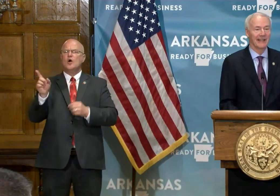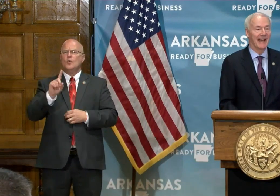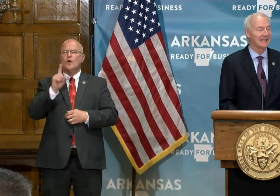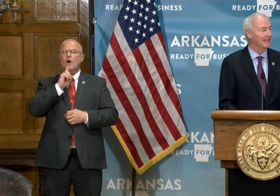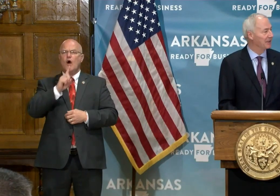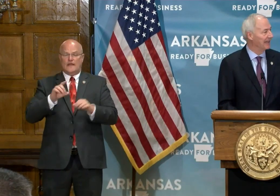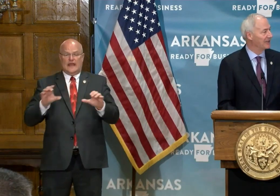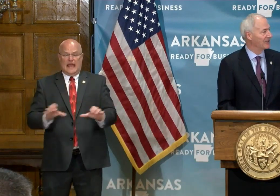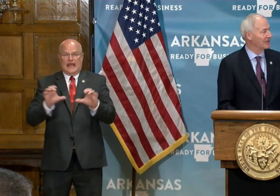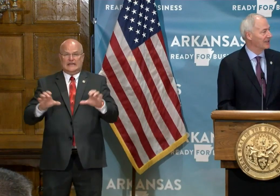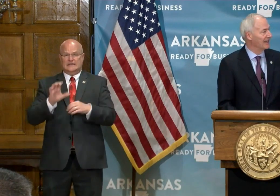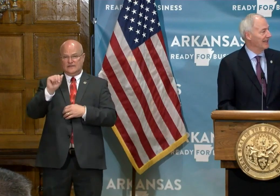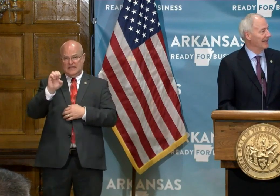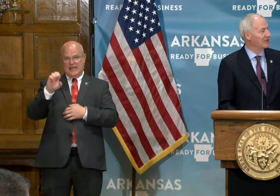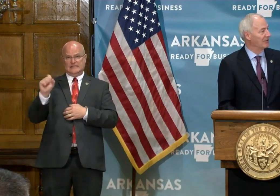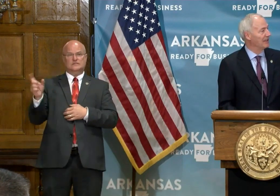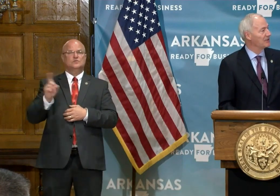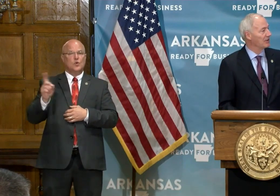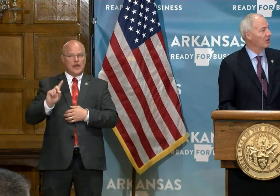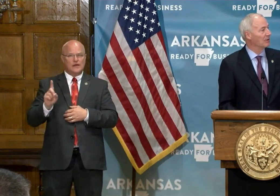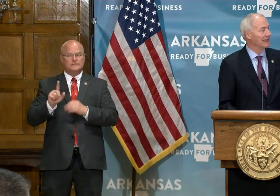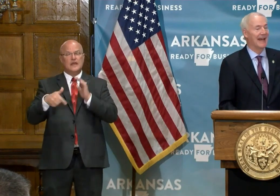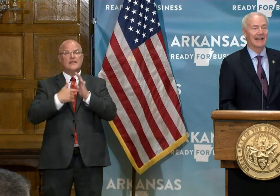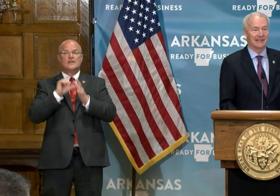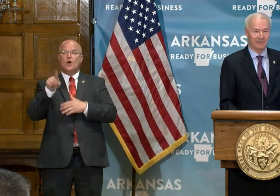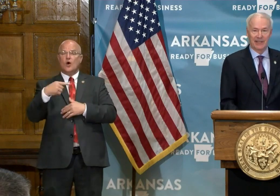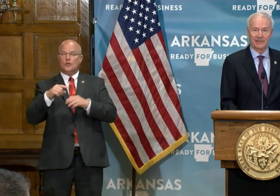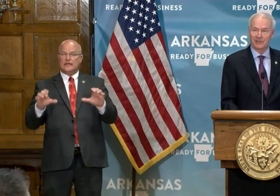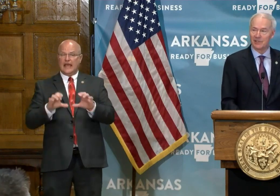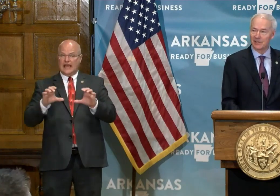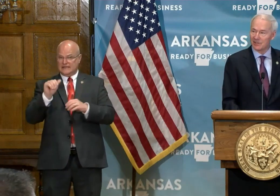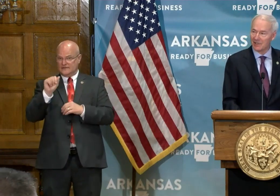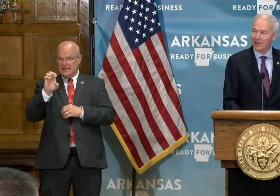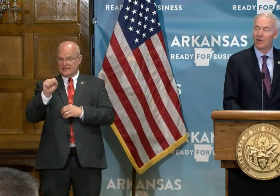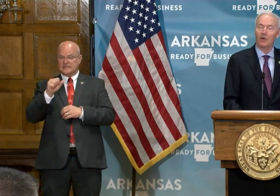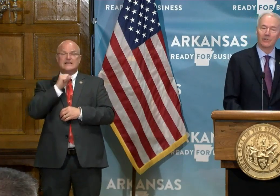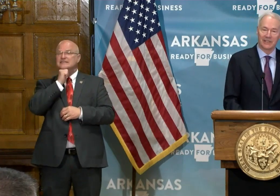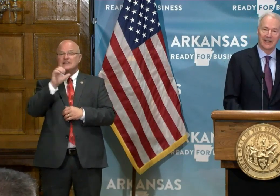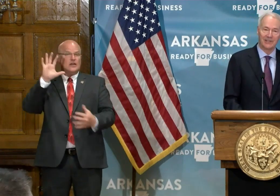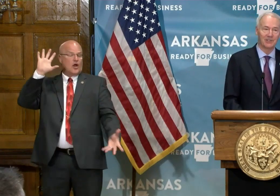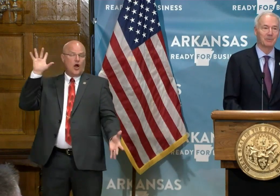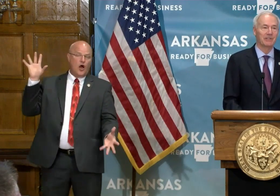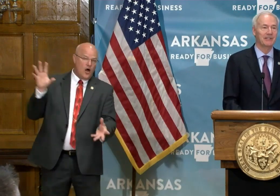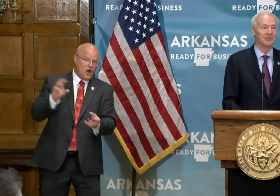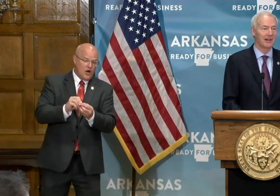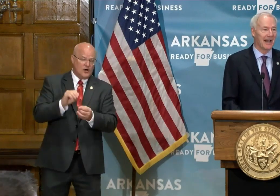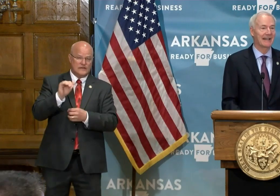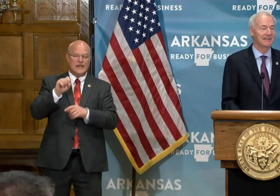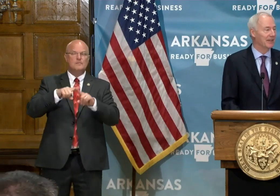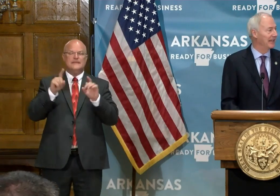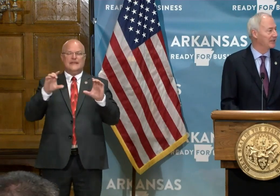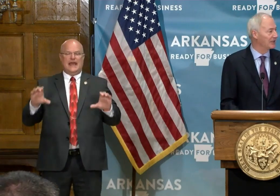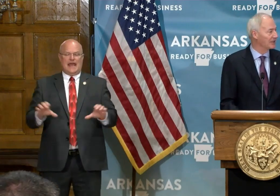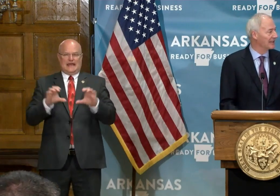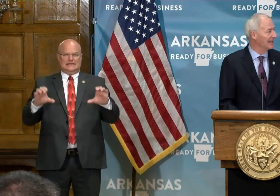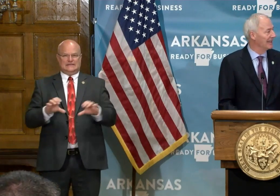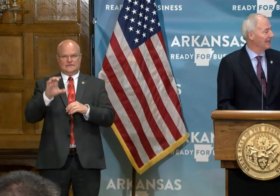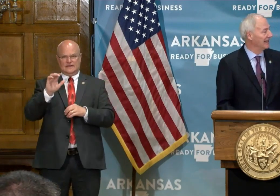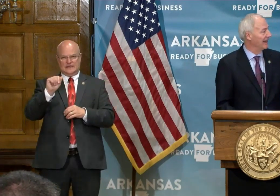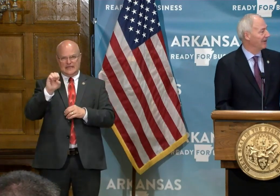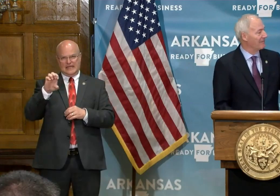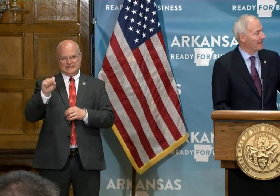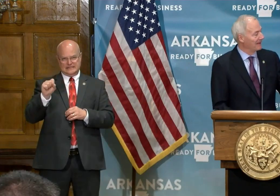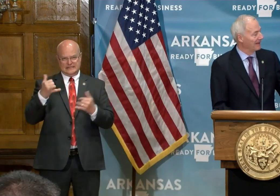where are the active cases. And so these are only active cases. This is not all the cases, but these are active